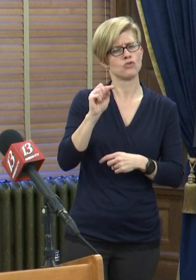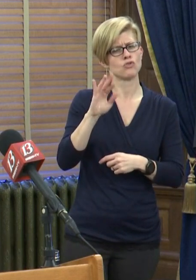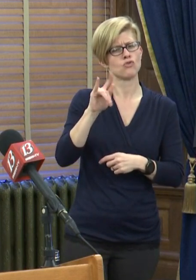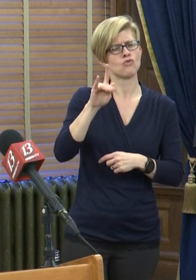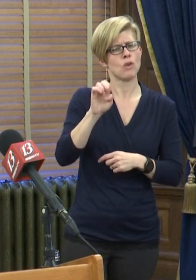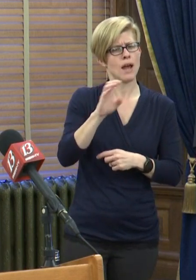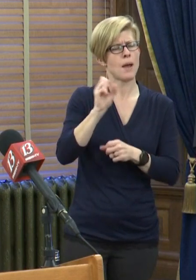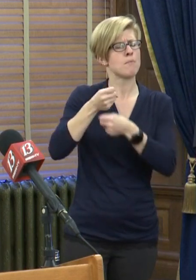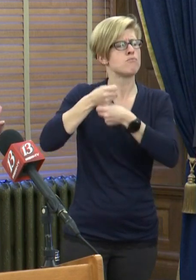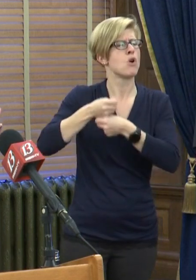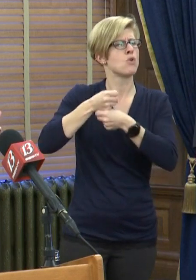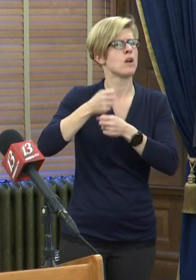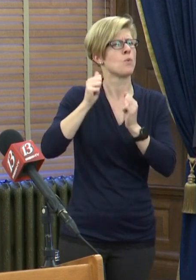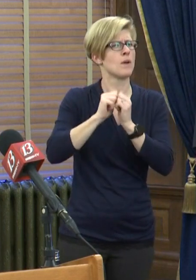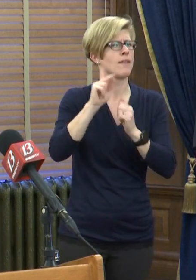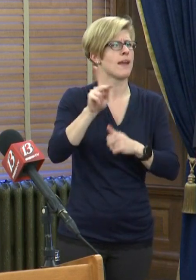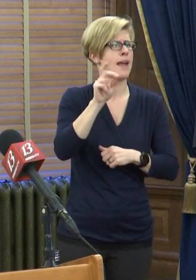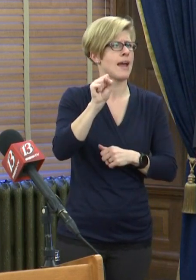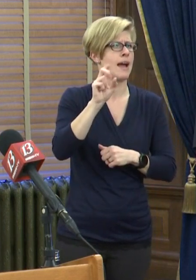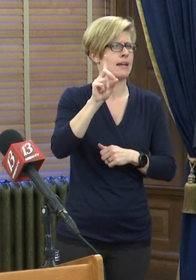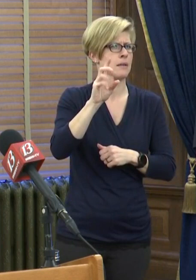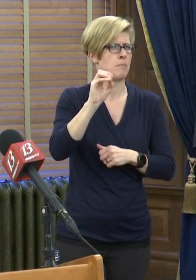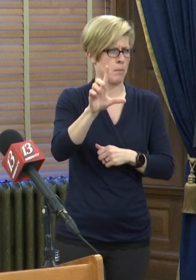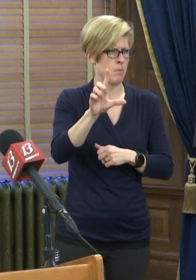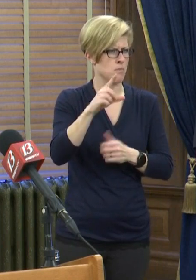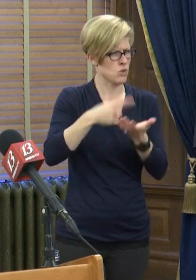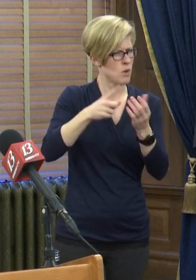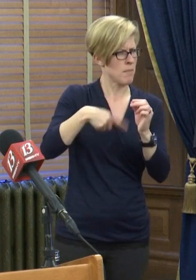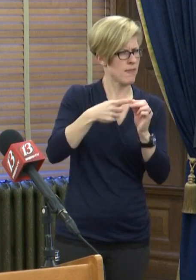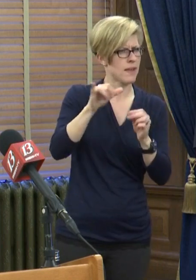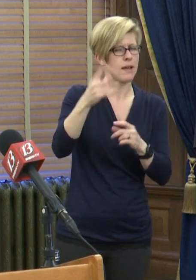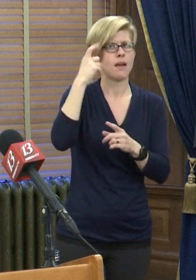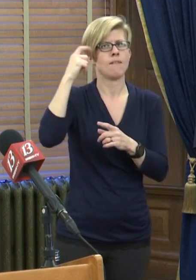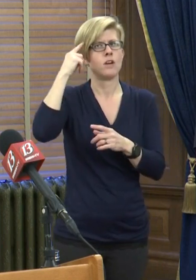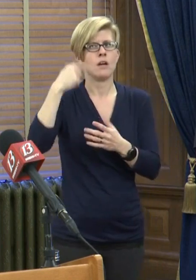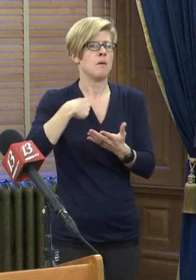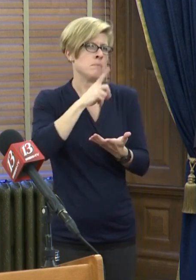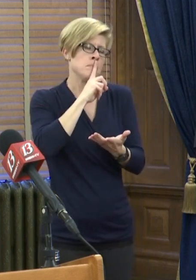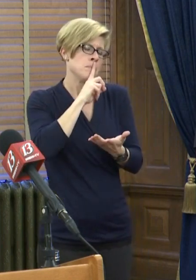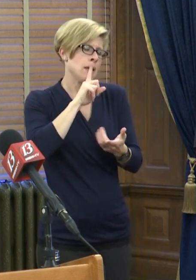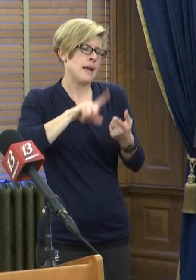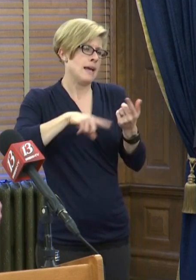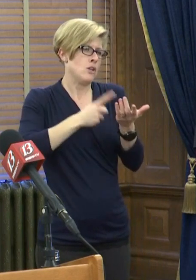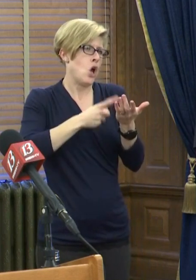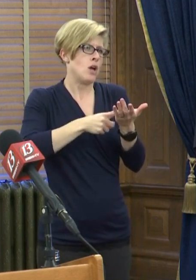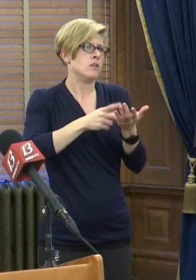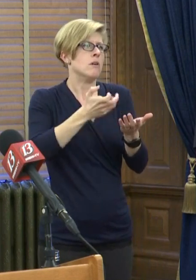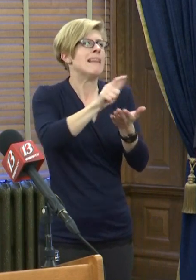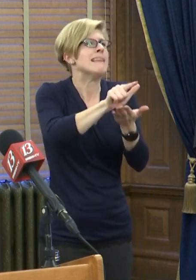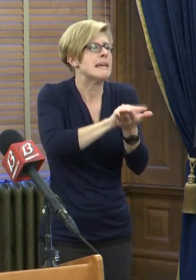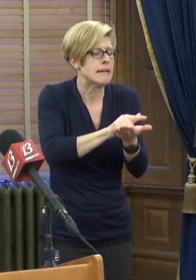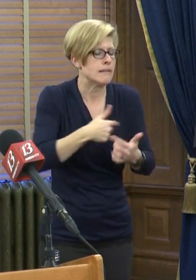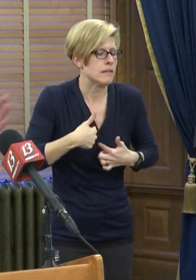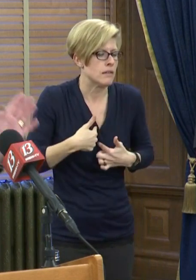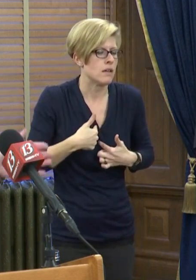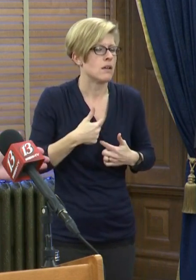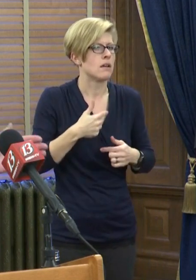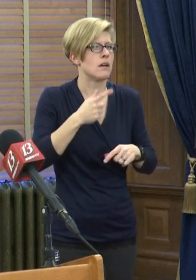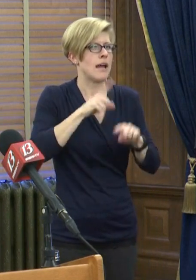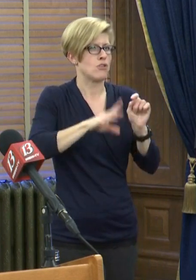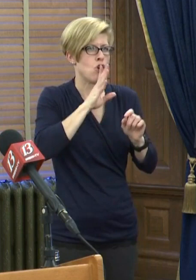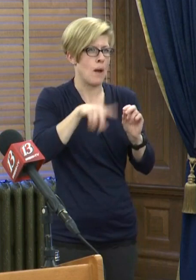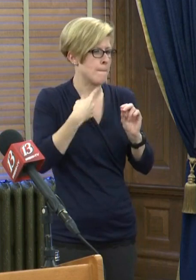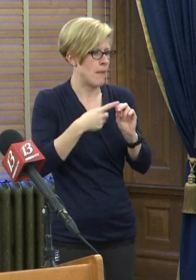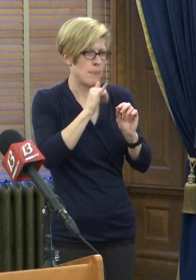protest? Well, you know that I can't talk about, individual legally. I can't talk about them.